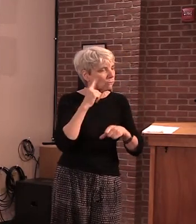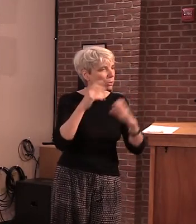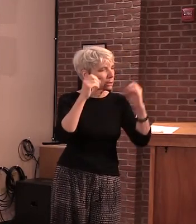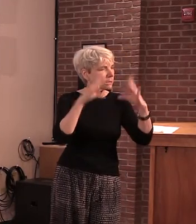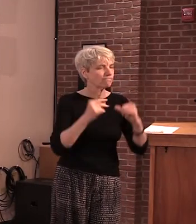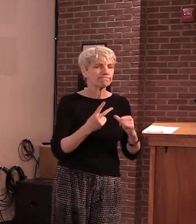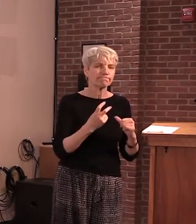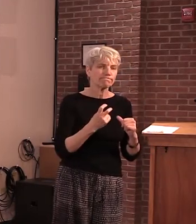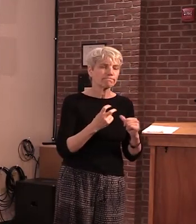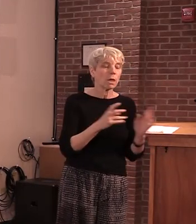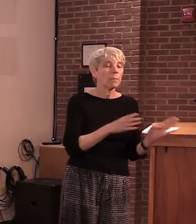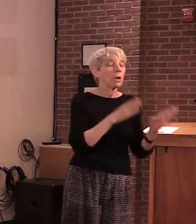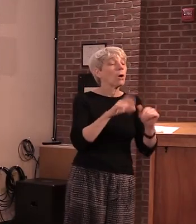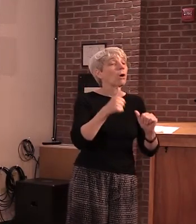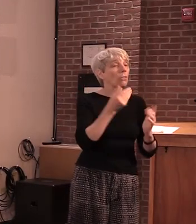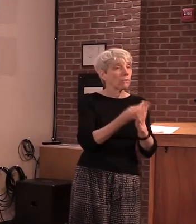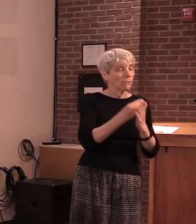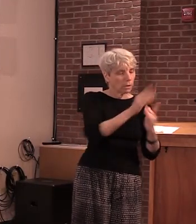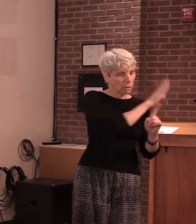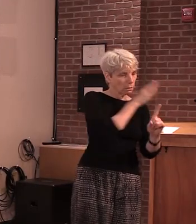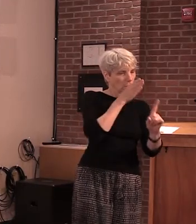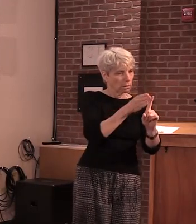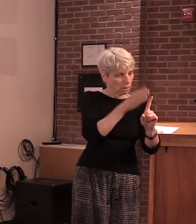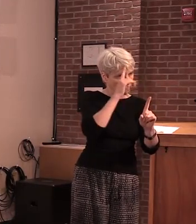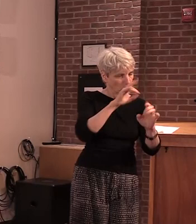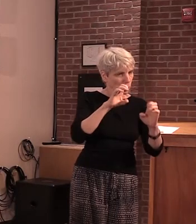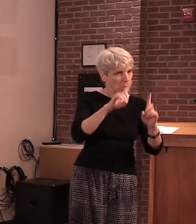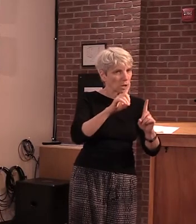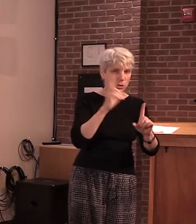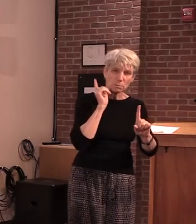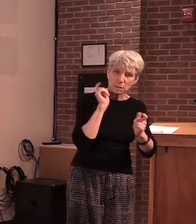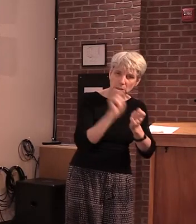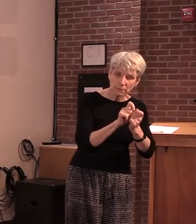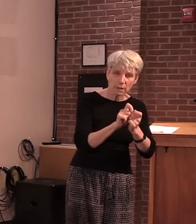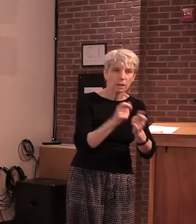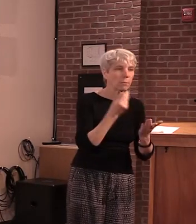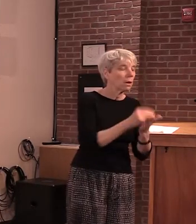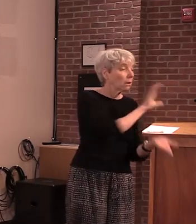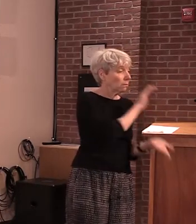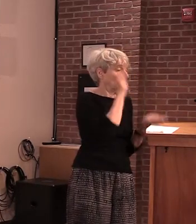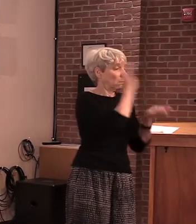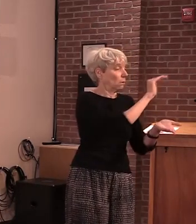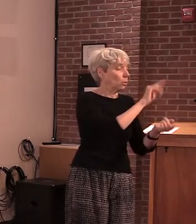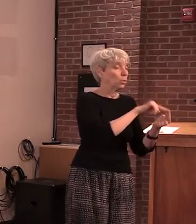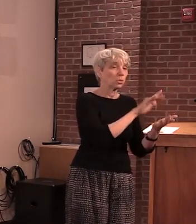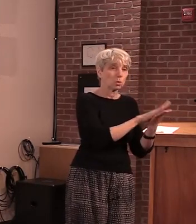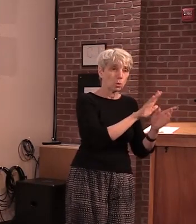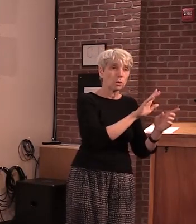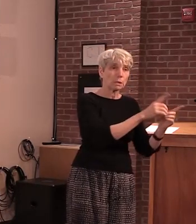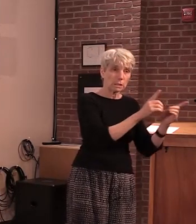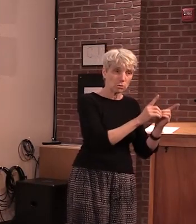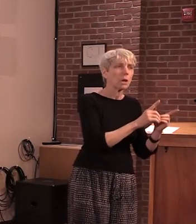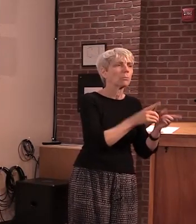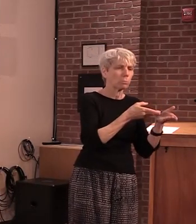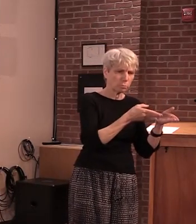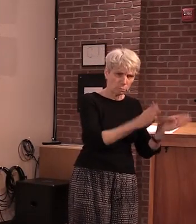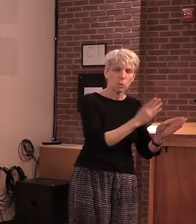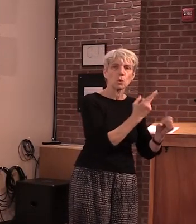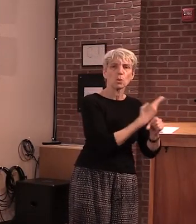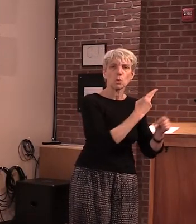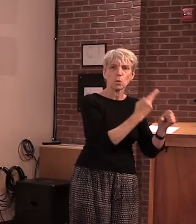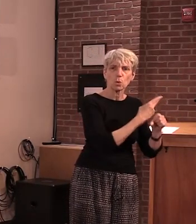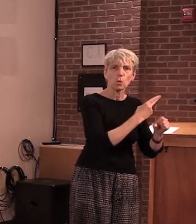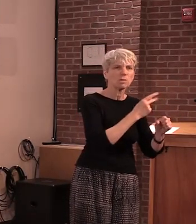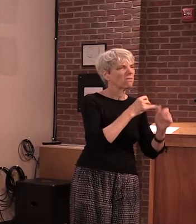is directed directly to school districts, and they can use those funds in accordance with any of the current federal education policies. So to the